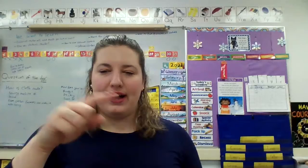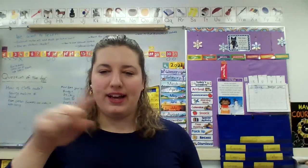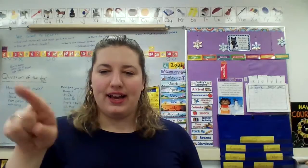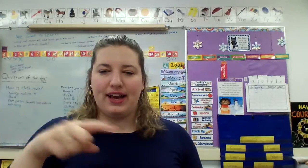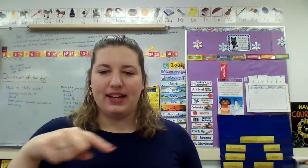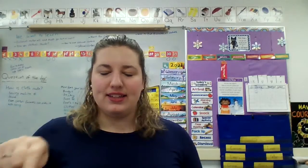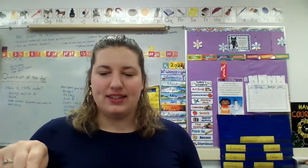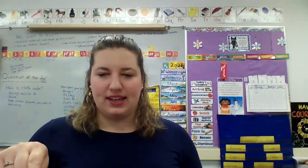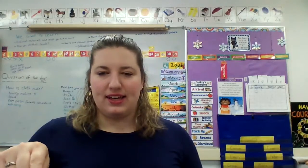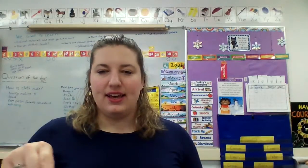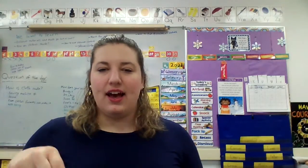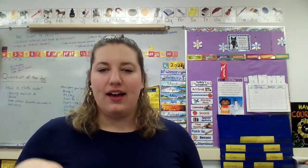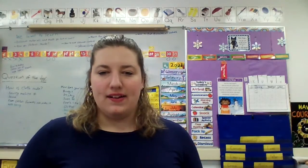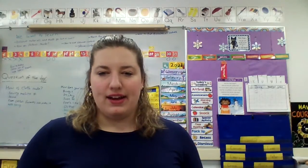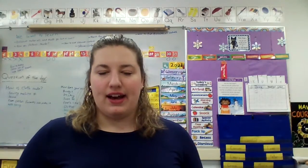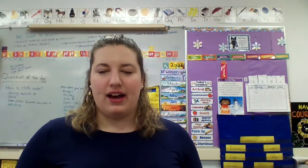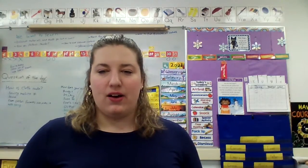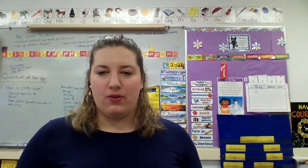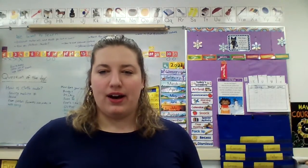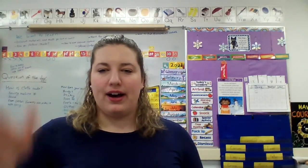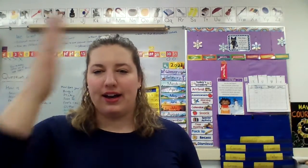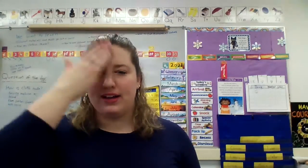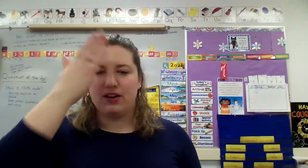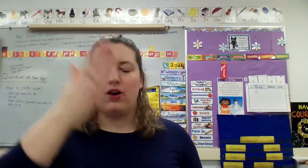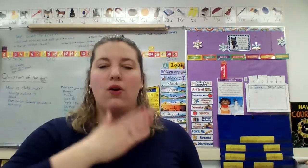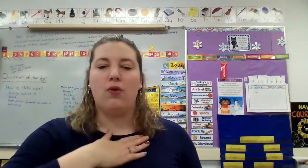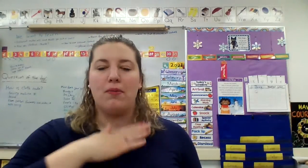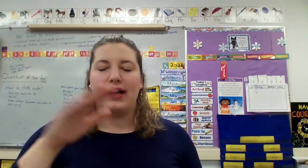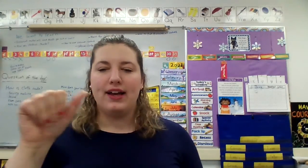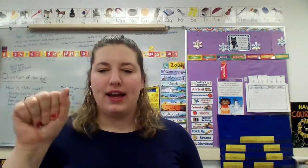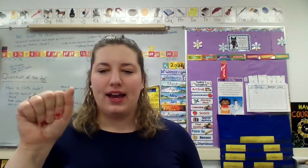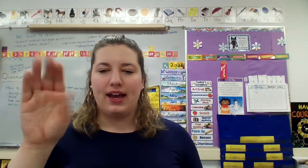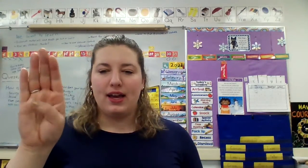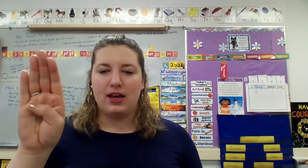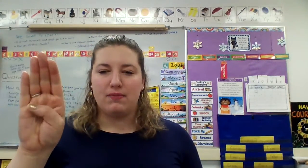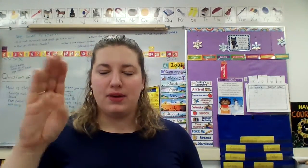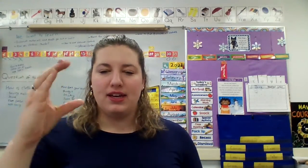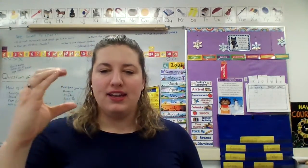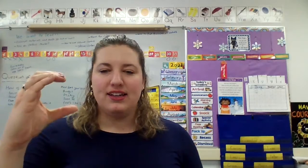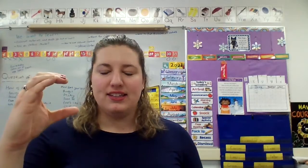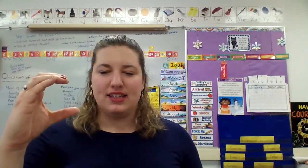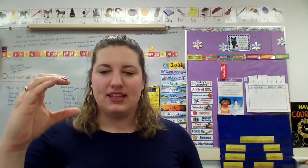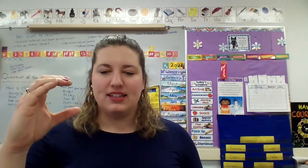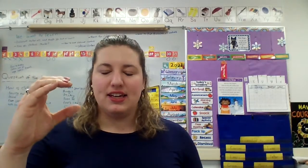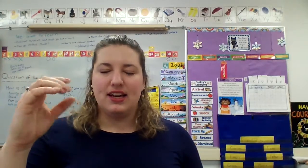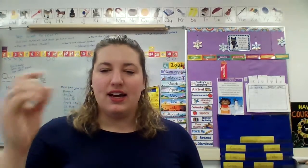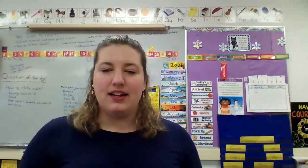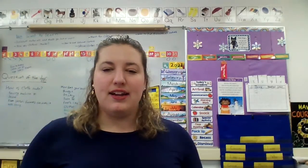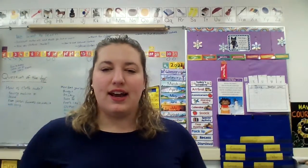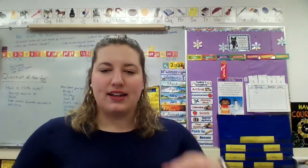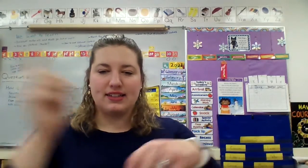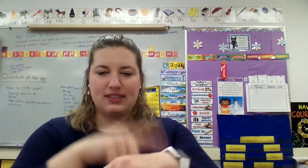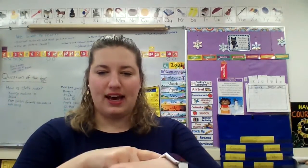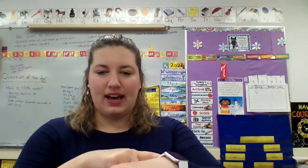and Z, now I know my ABCs, next time